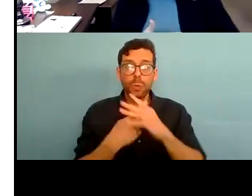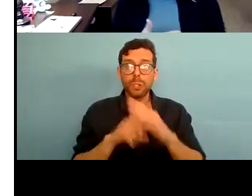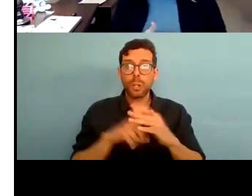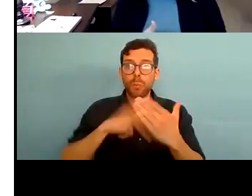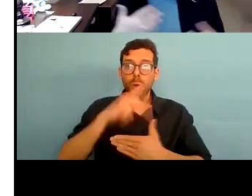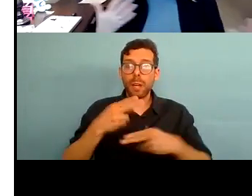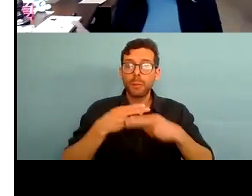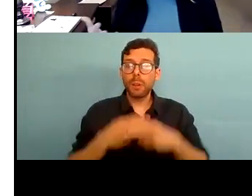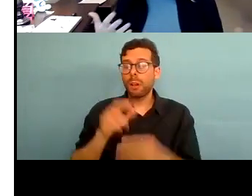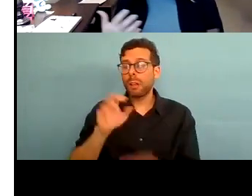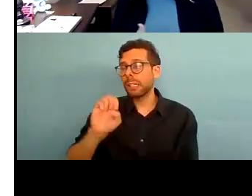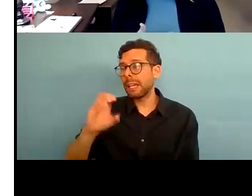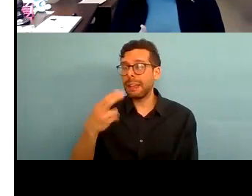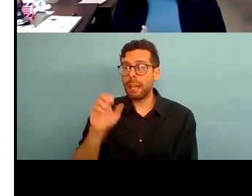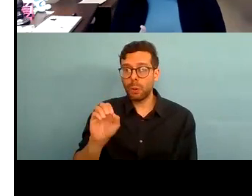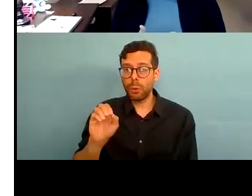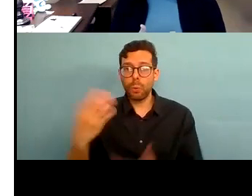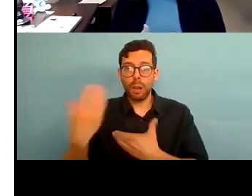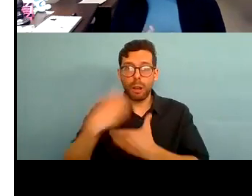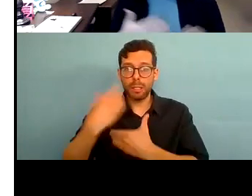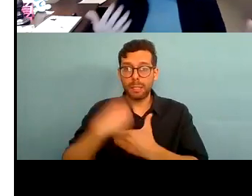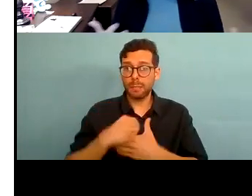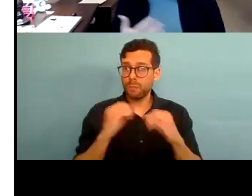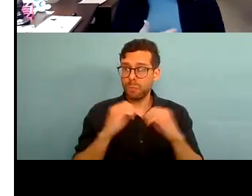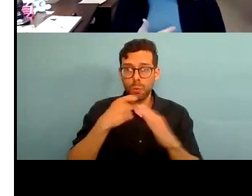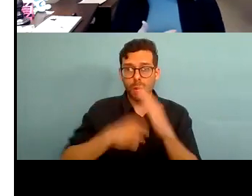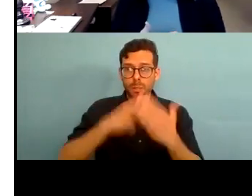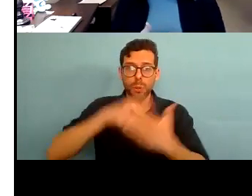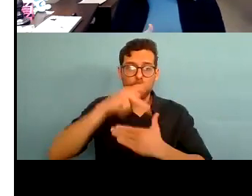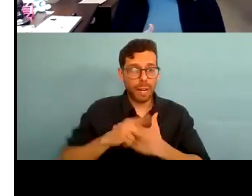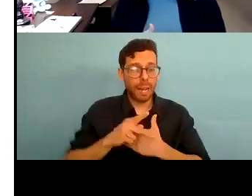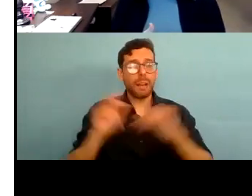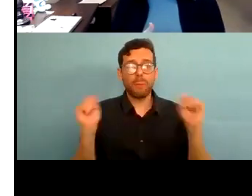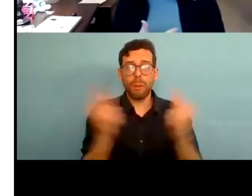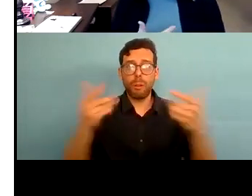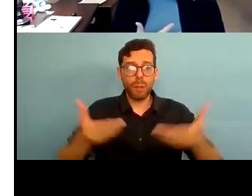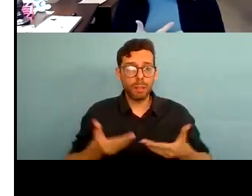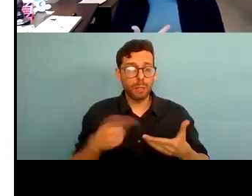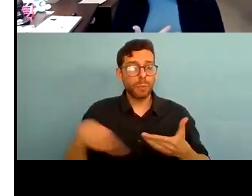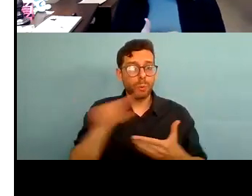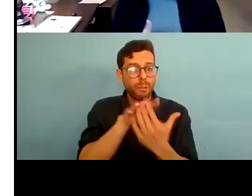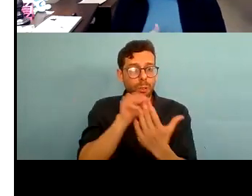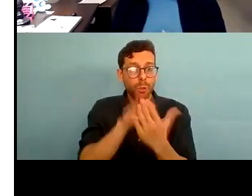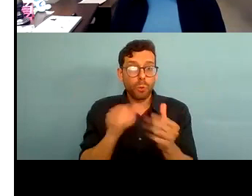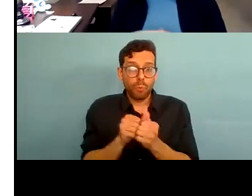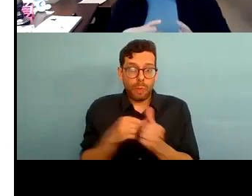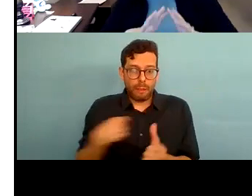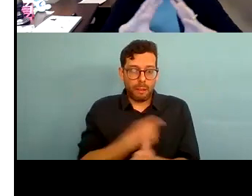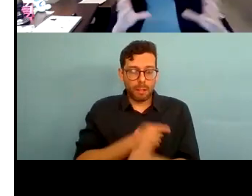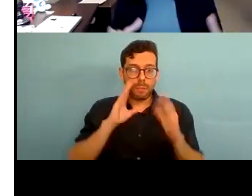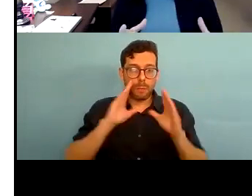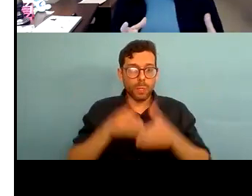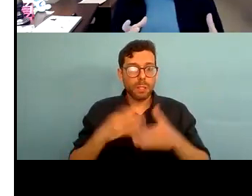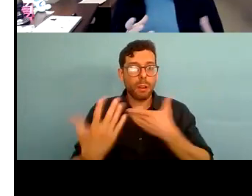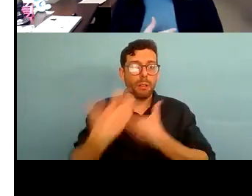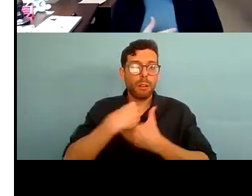welcome anyone. It's a no-cost program, and we are welcome to learn with us about autism and also that